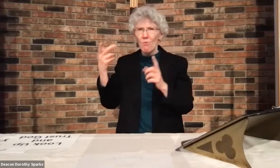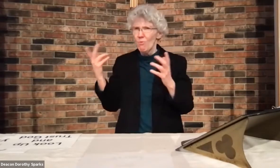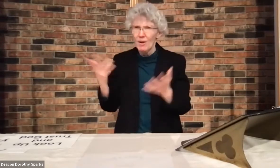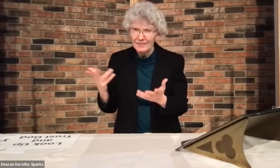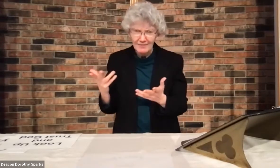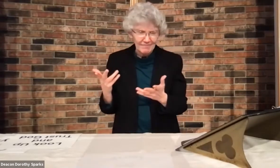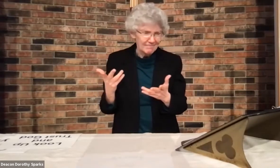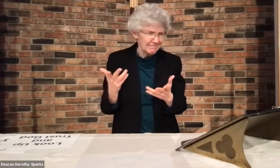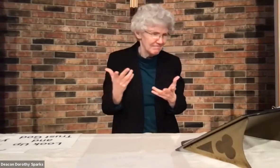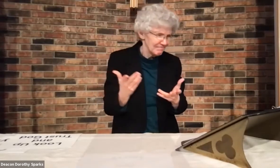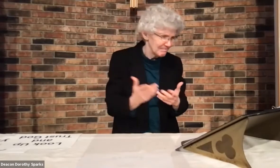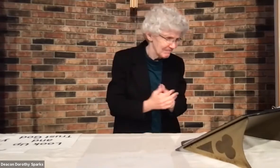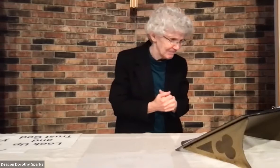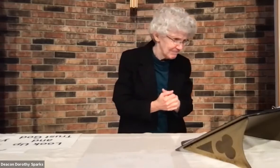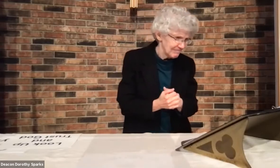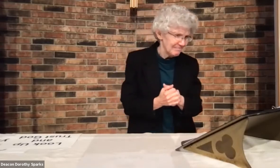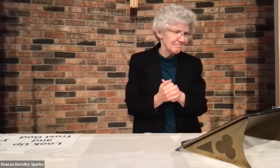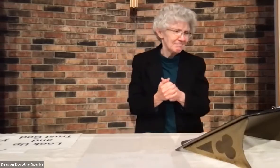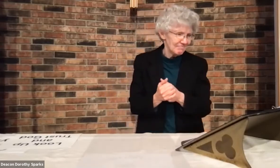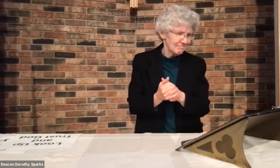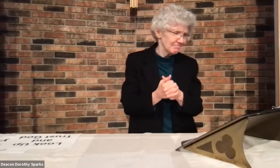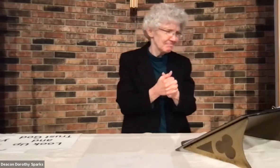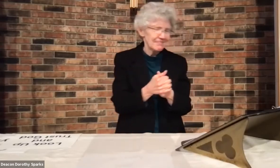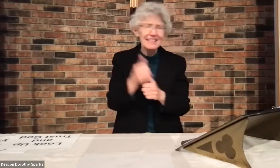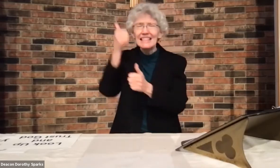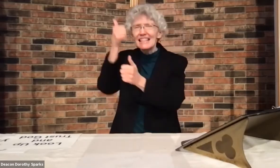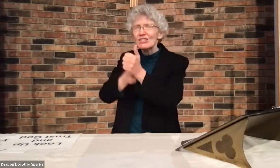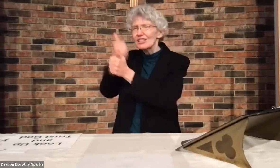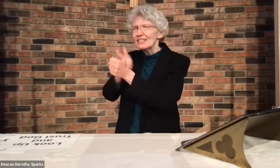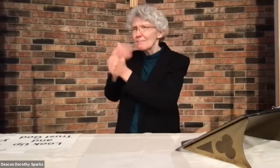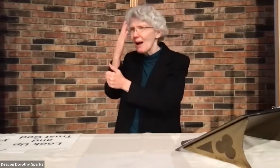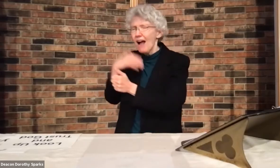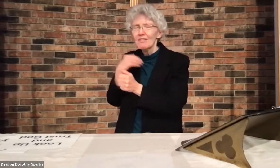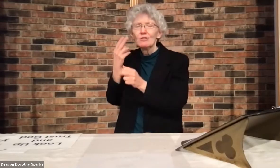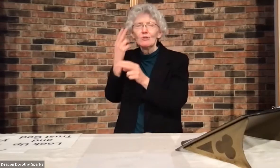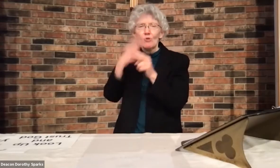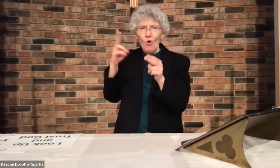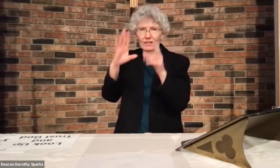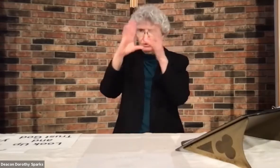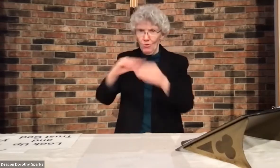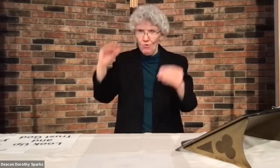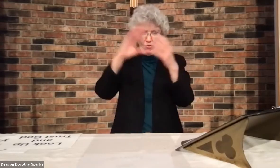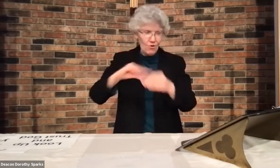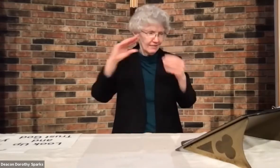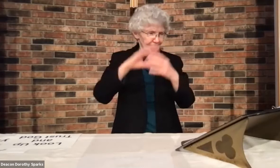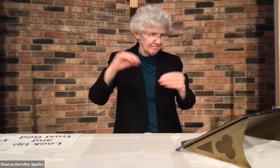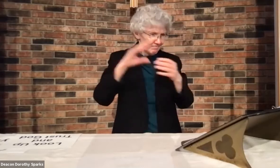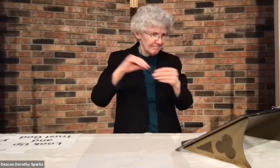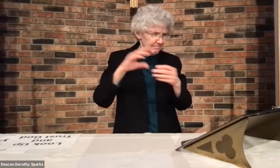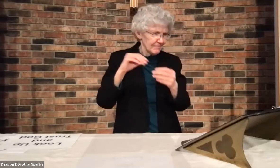today. So what is the point of having six mirrors? So